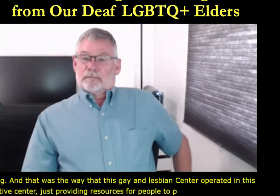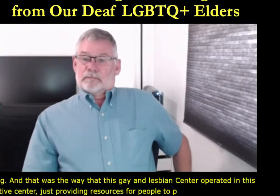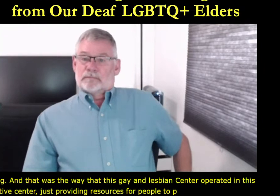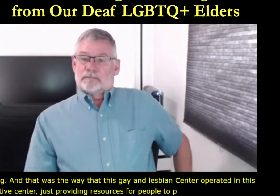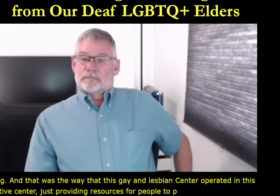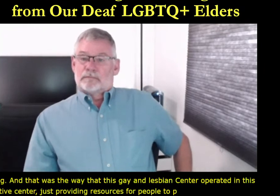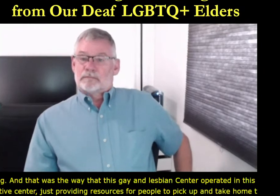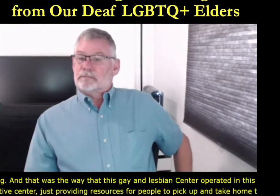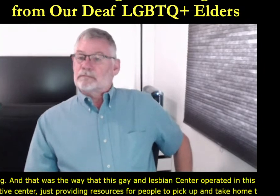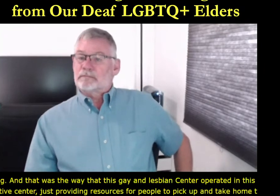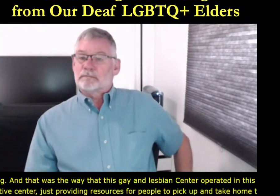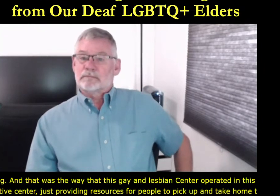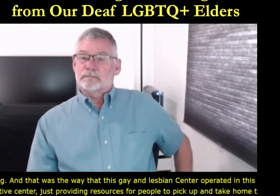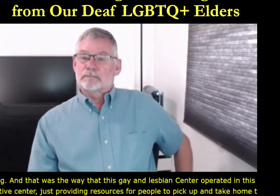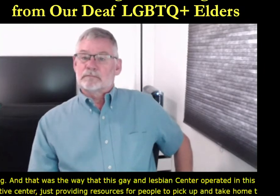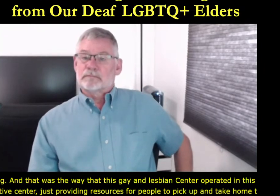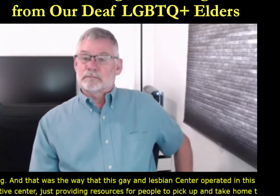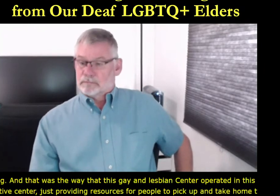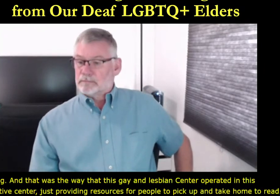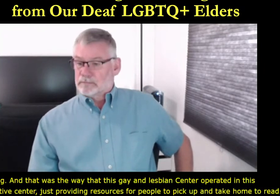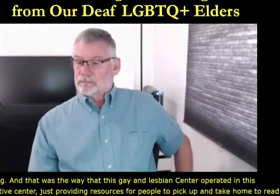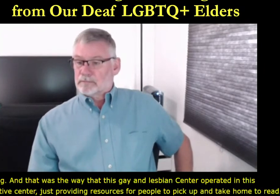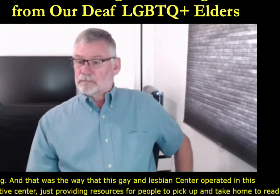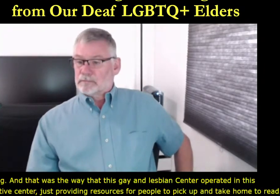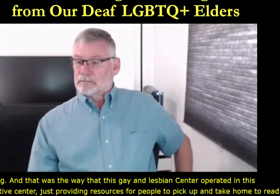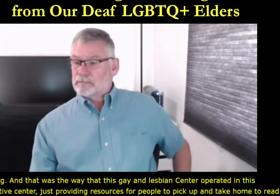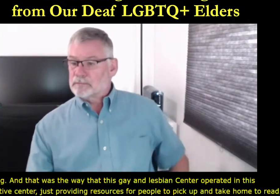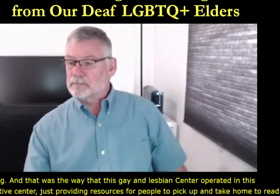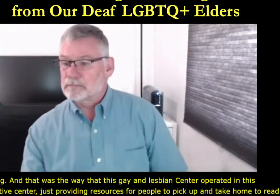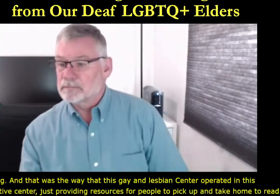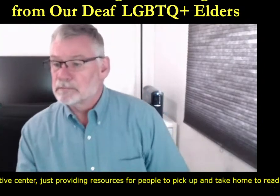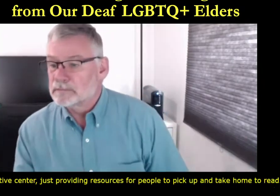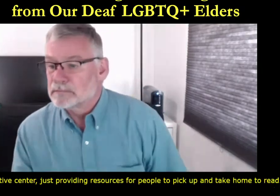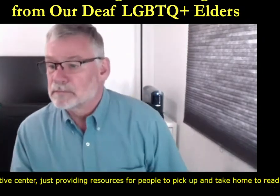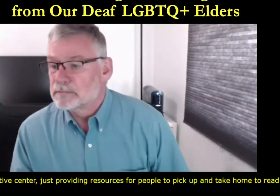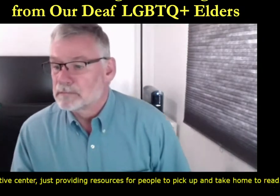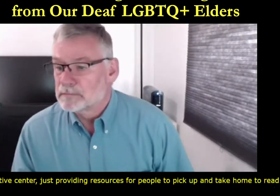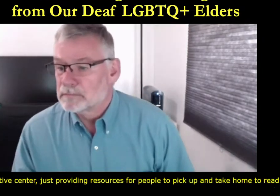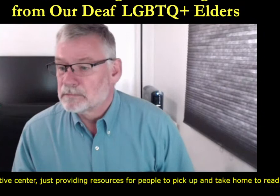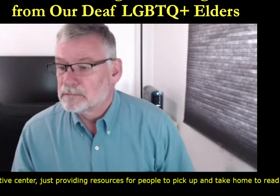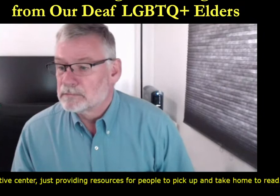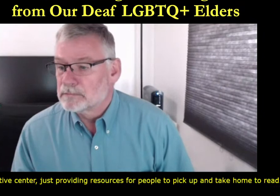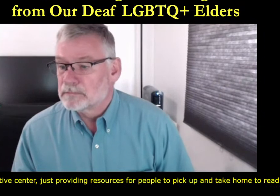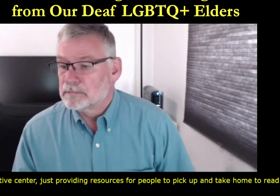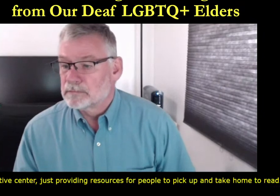um and it helps people recognize the issues out there uh coco